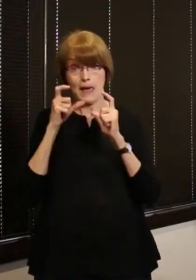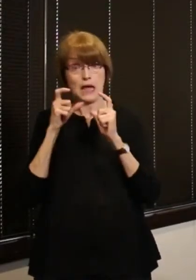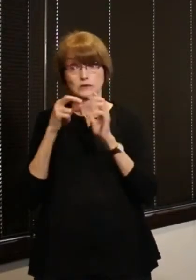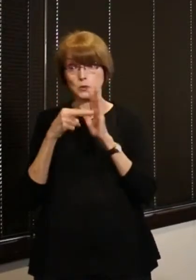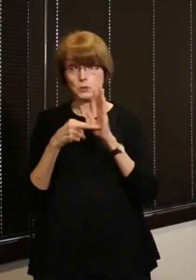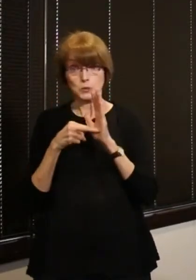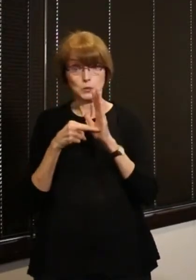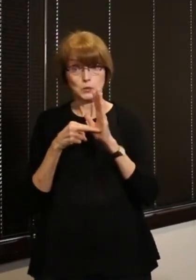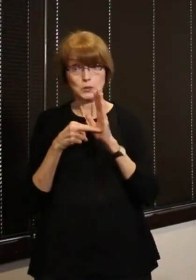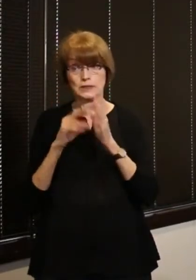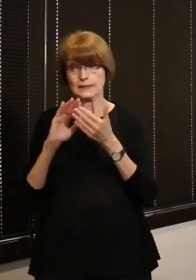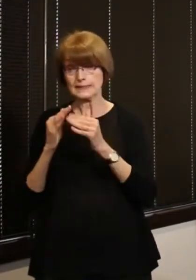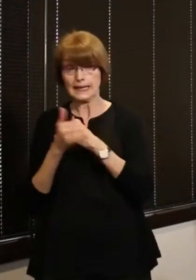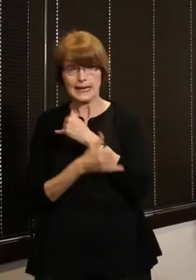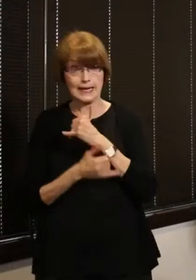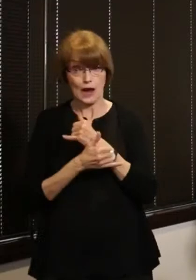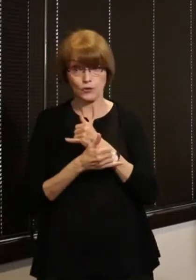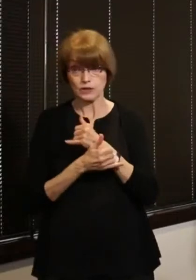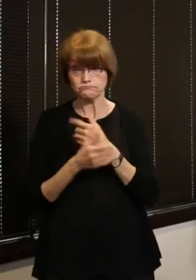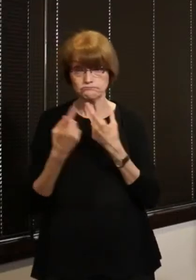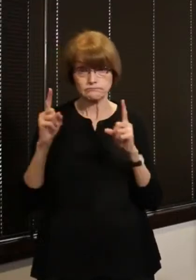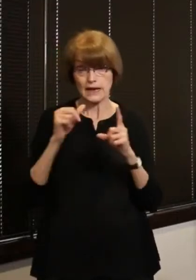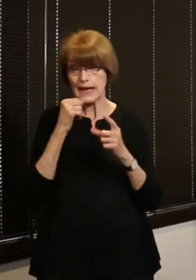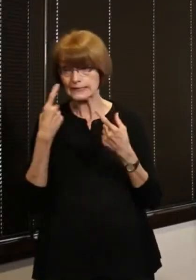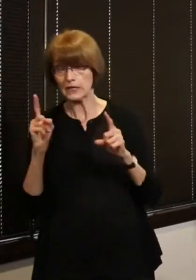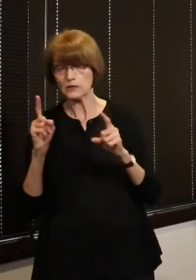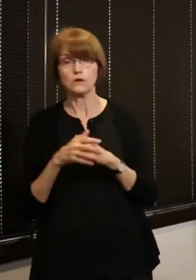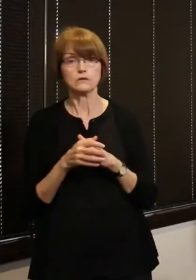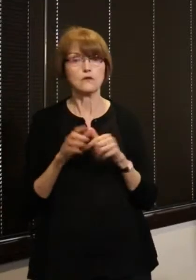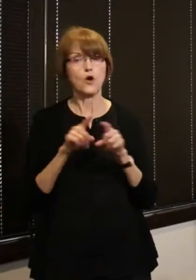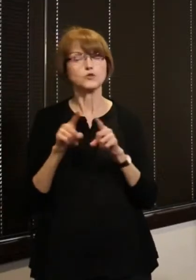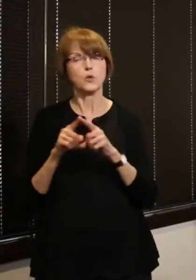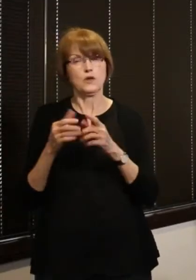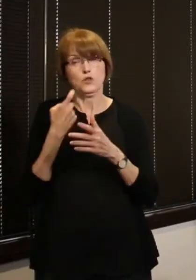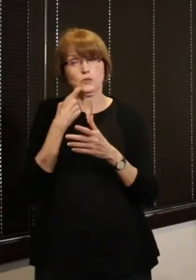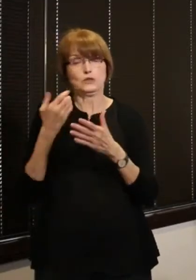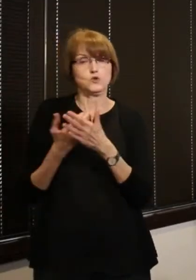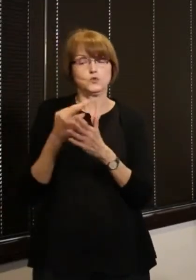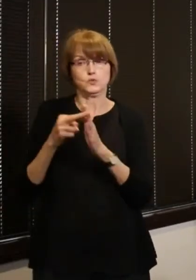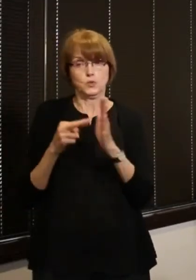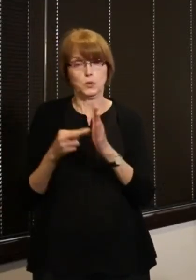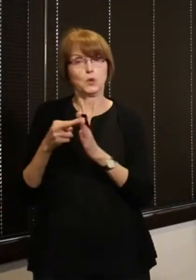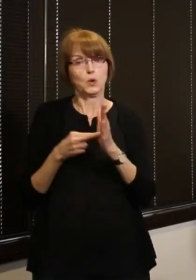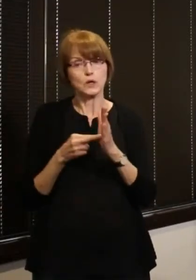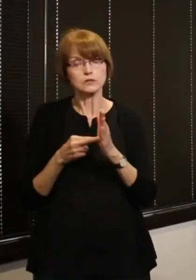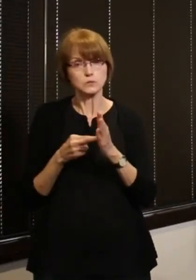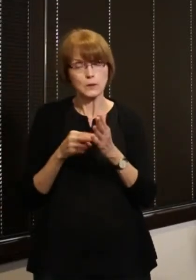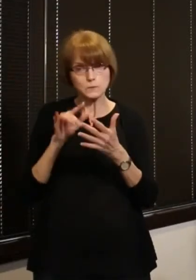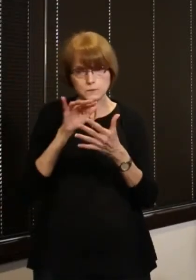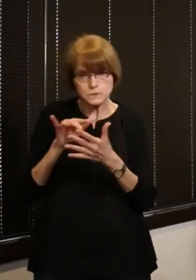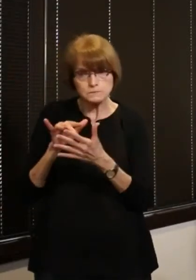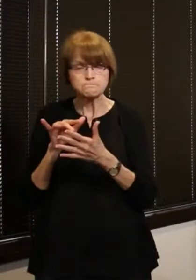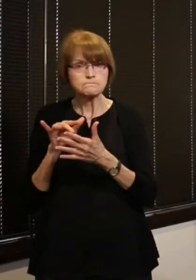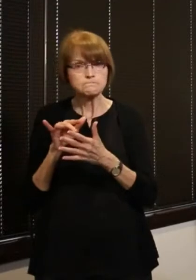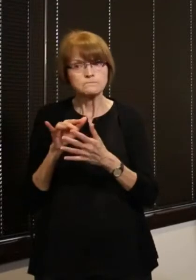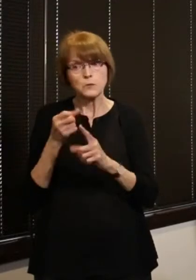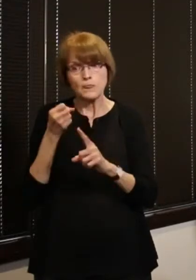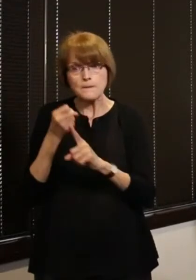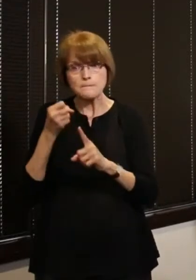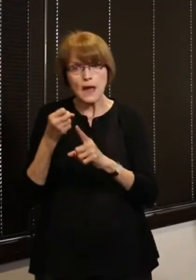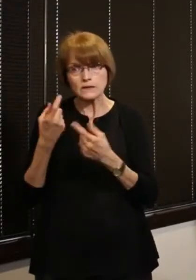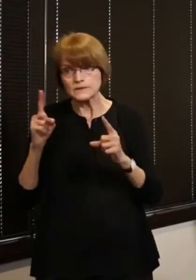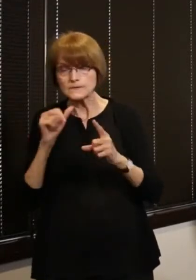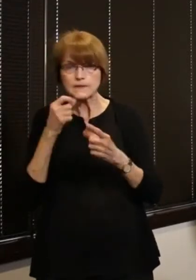Louis City and St. Louis County, as well as some of the new restrictions. We know it takes time to see what the impact